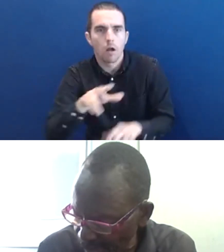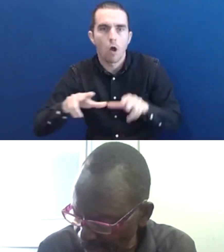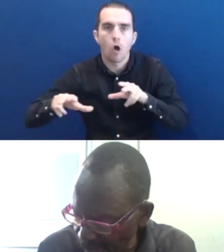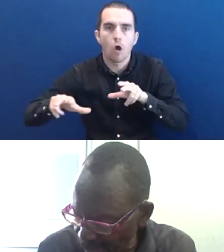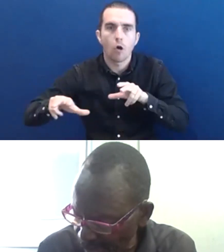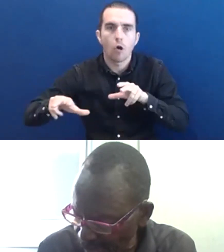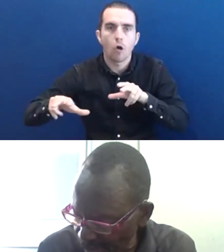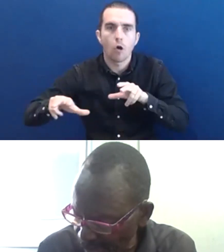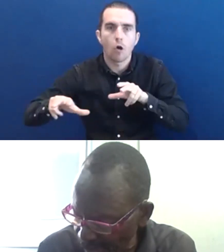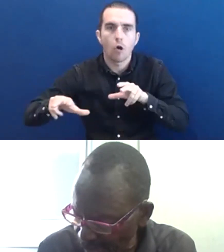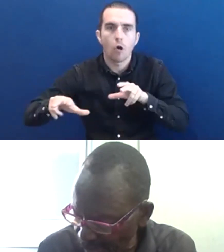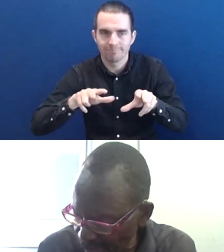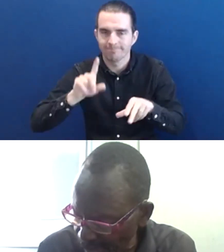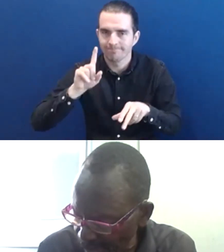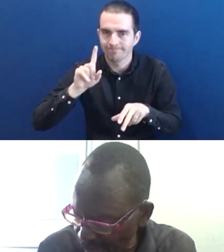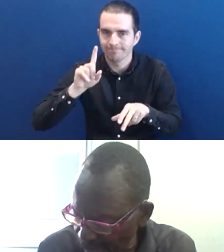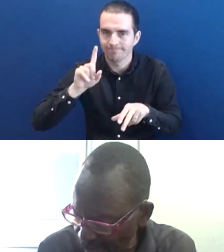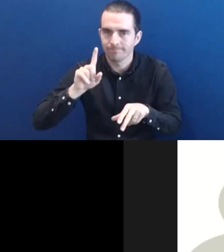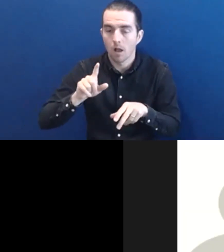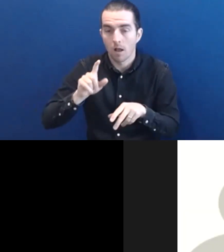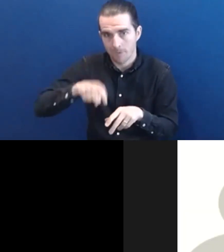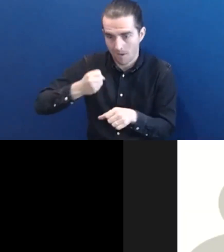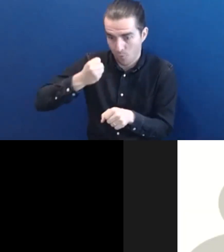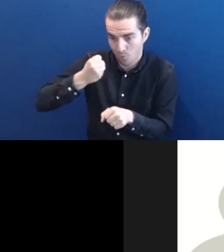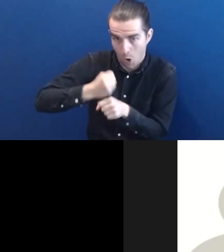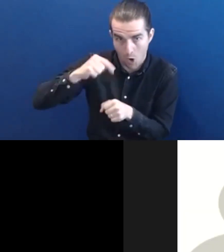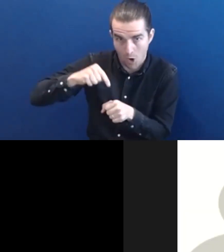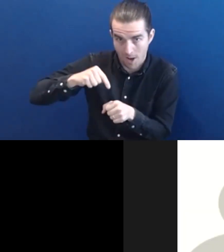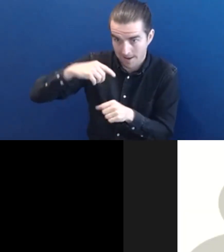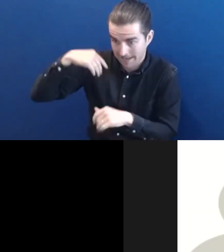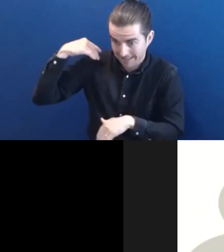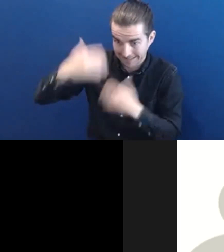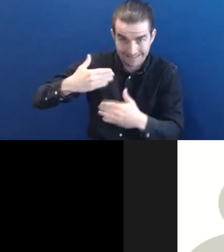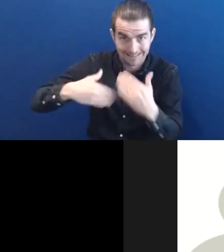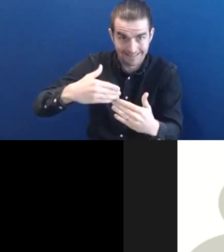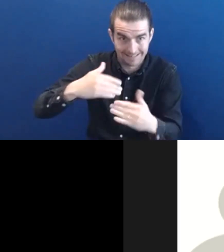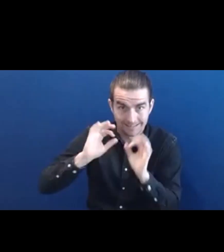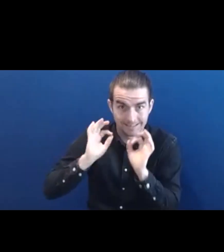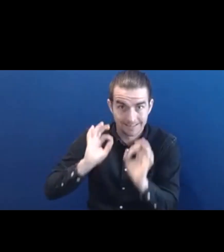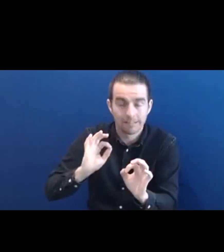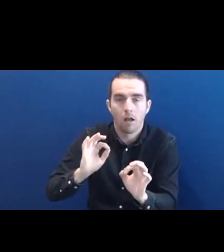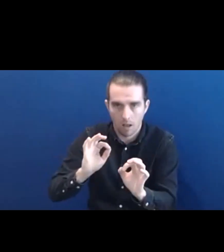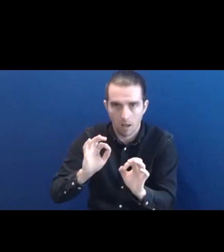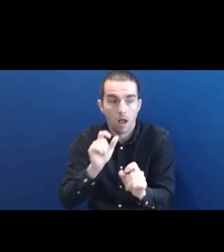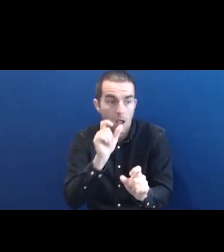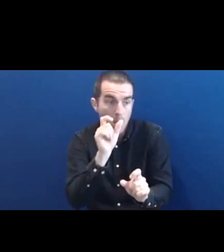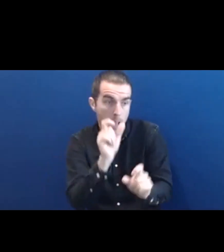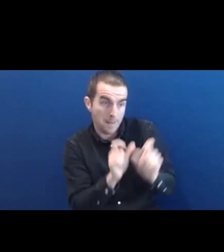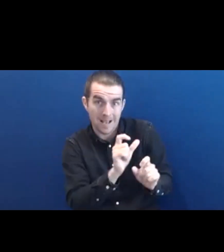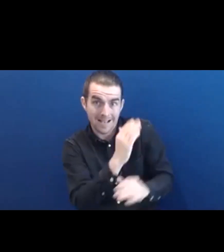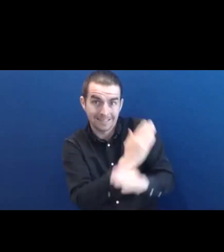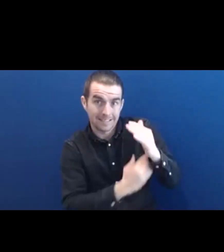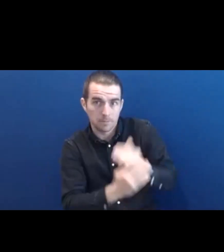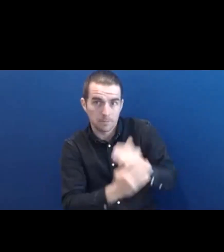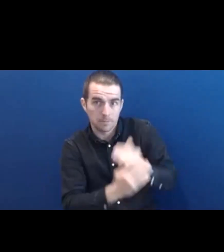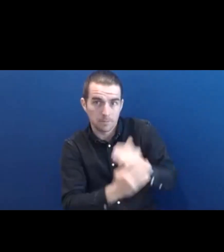disabilities, the capacity needs to be developed. They need to be confident. They need to be informed. They